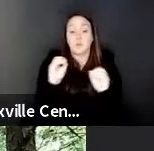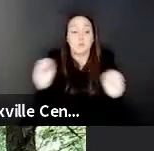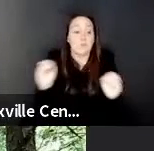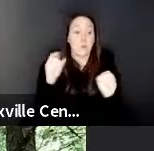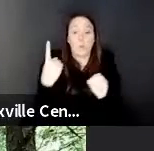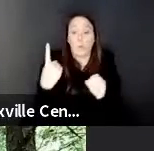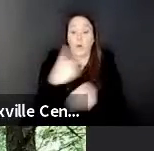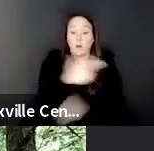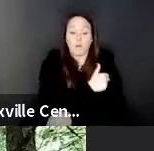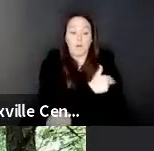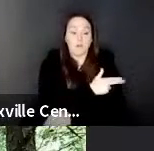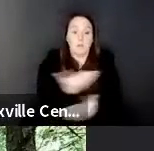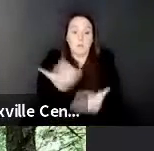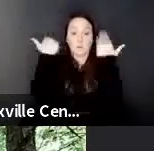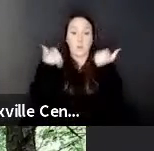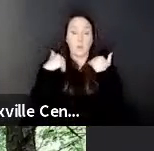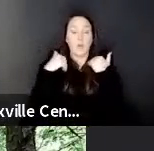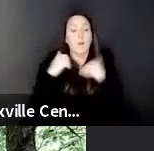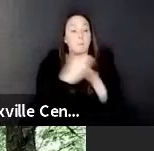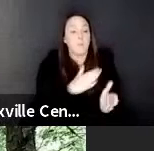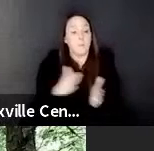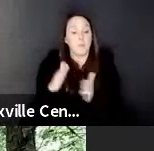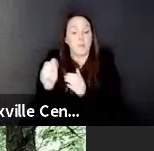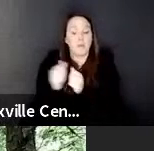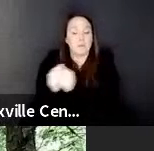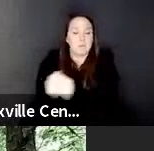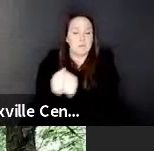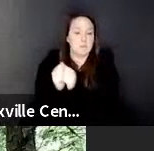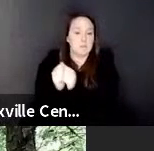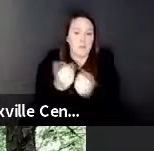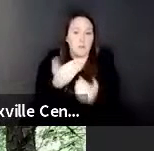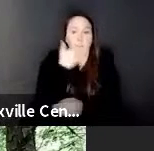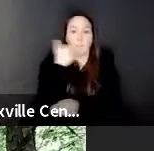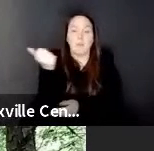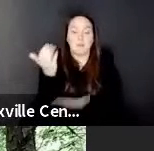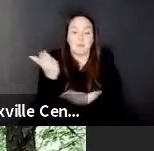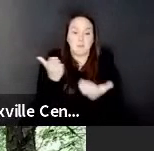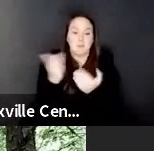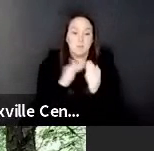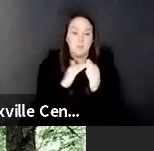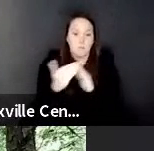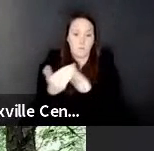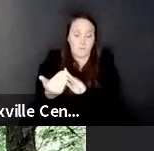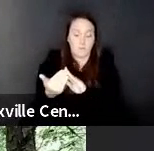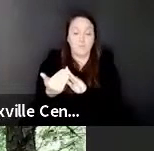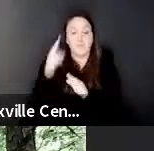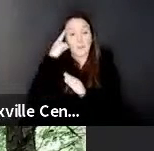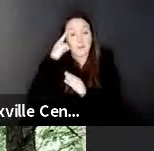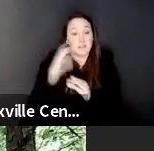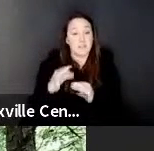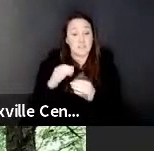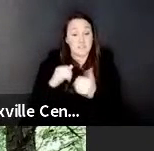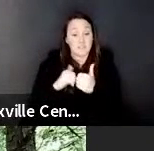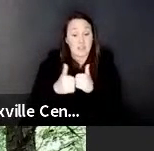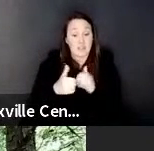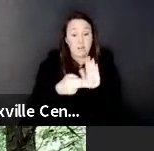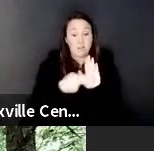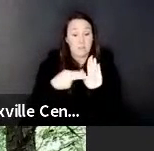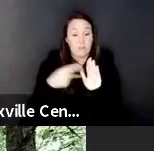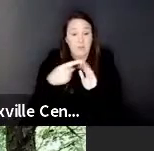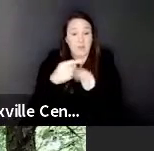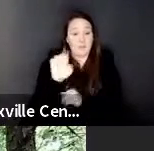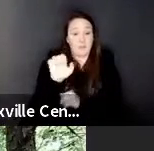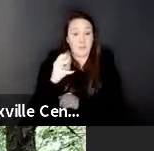disproportionately, and plan their response together to best serve this community. The decisions regarding how to classify this benchmark are made in concert